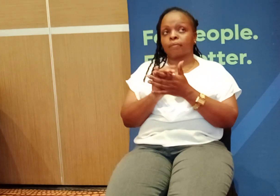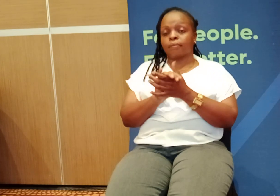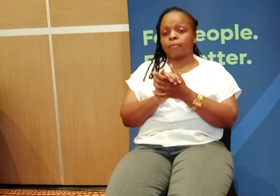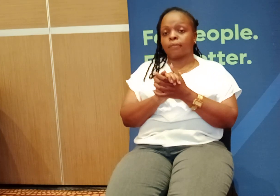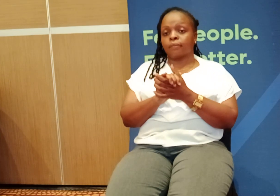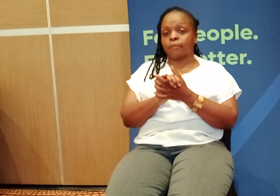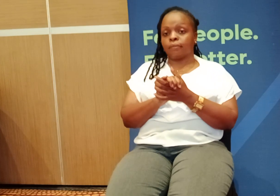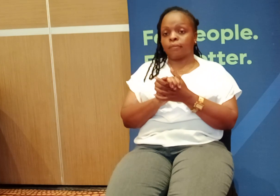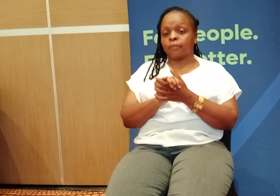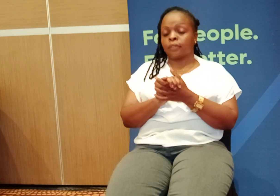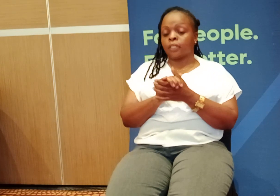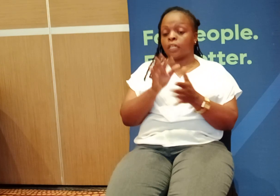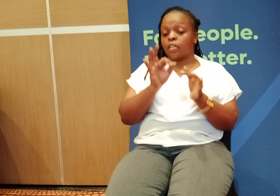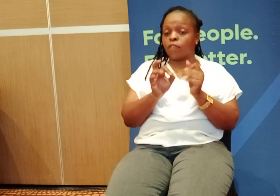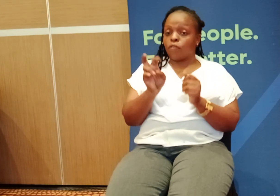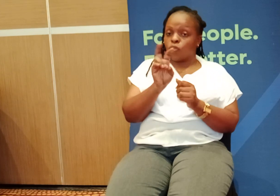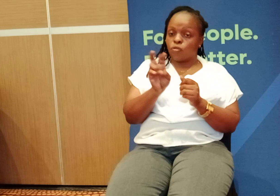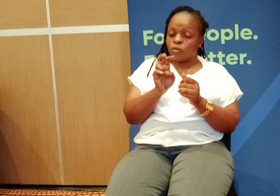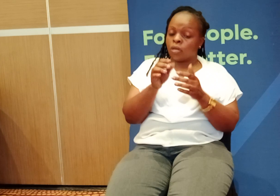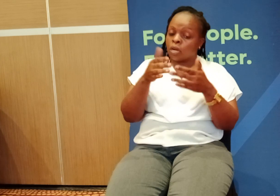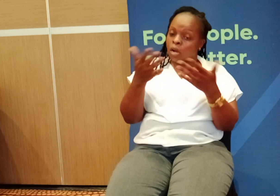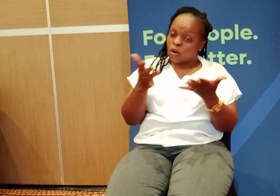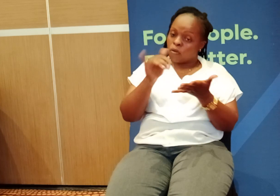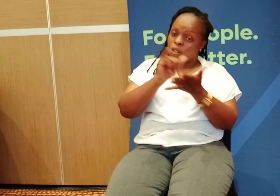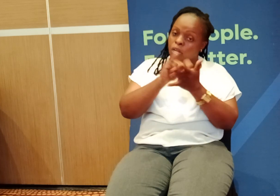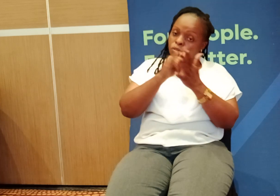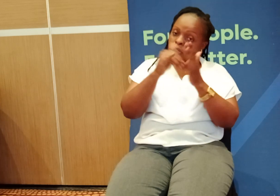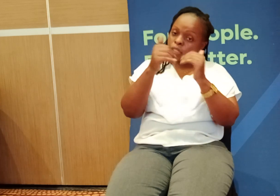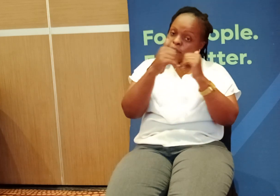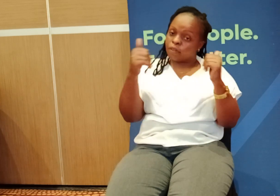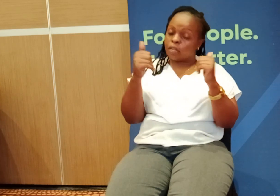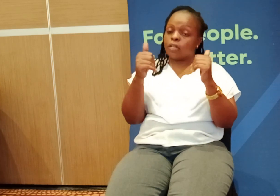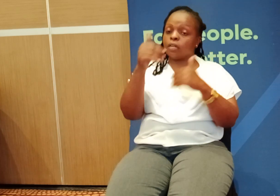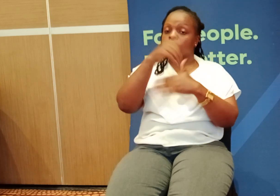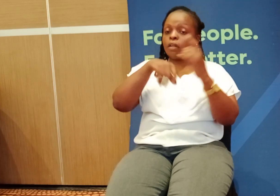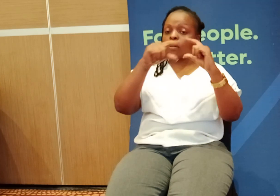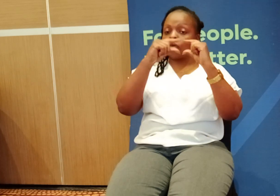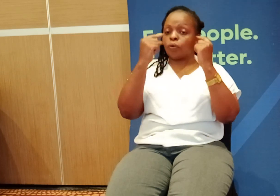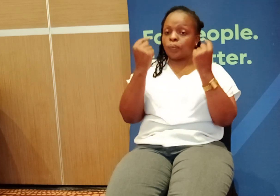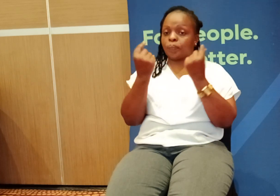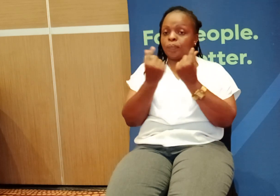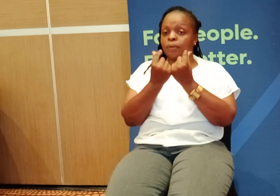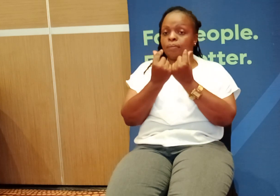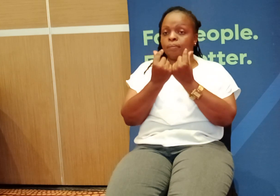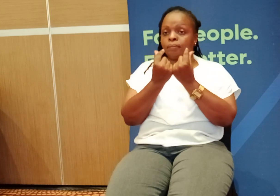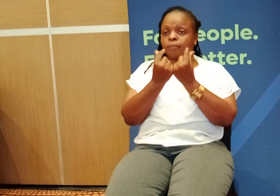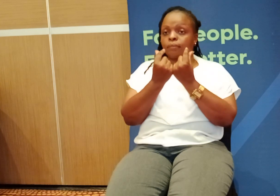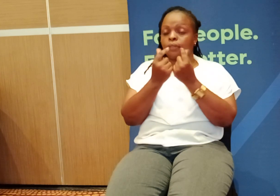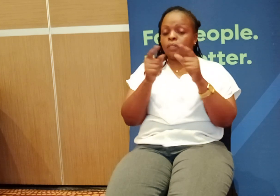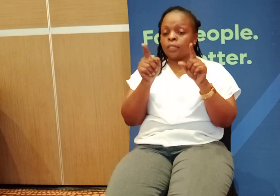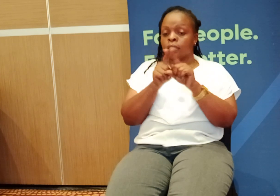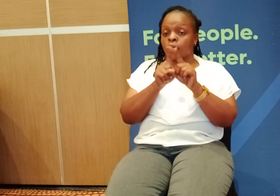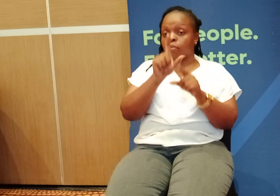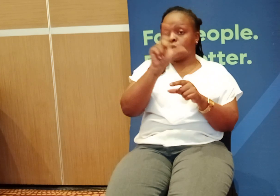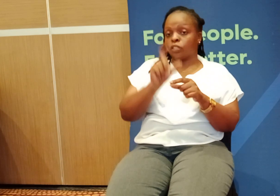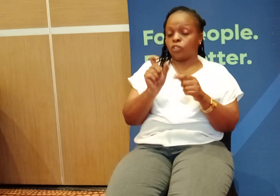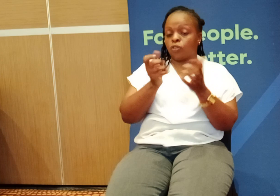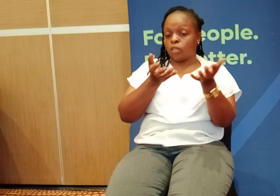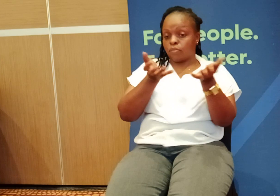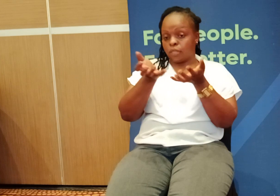Just looking at how that was split within the group, our regional businesses or subsidiaries outside